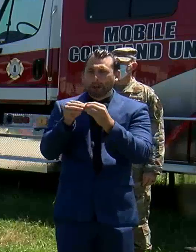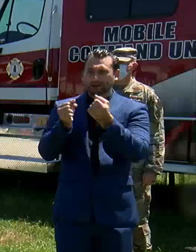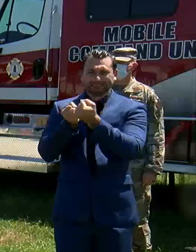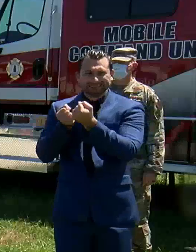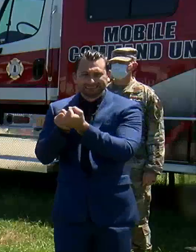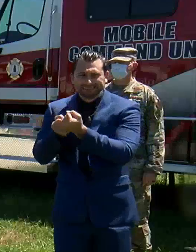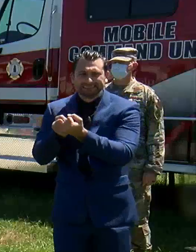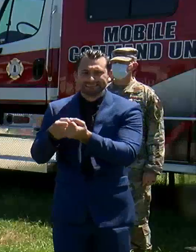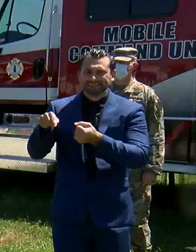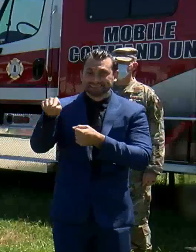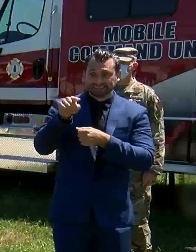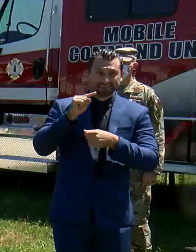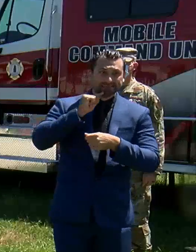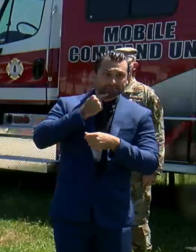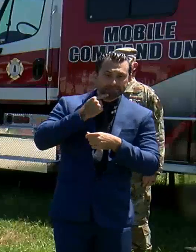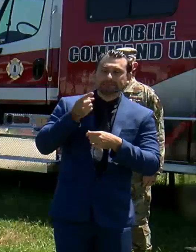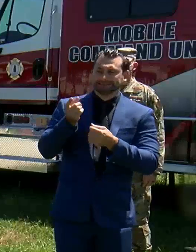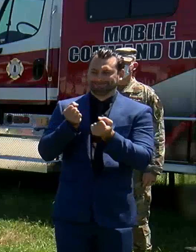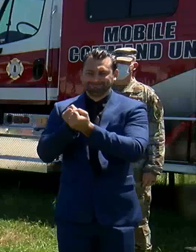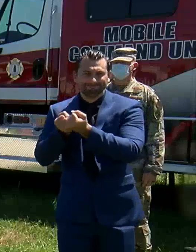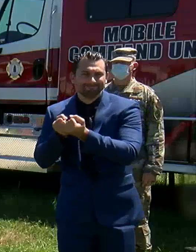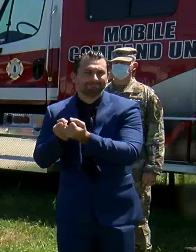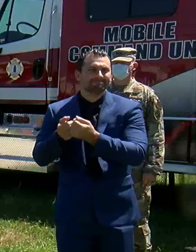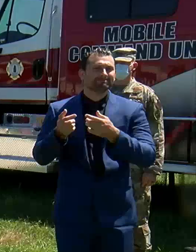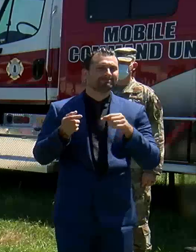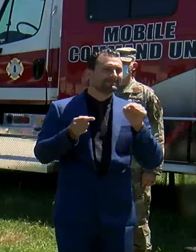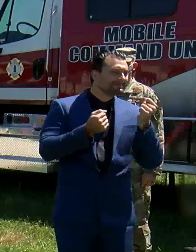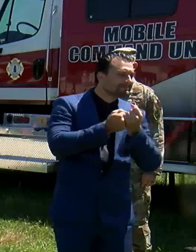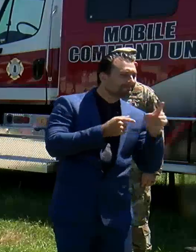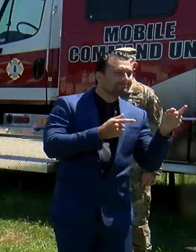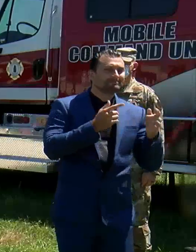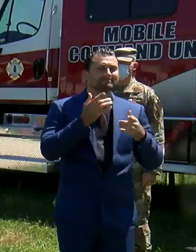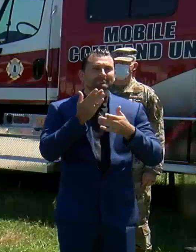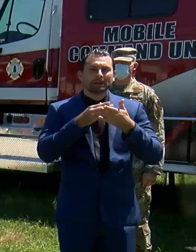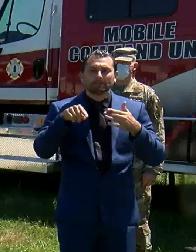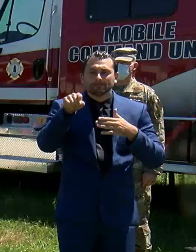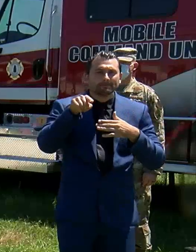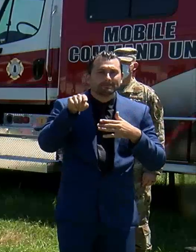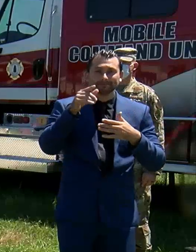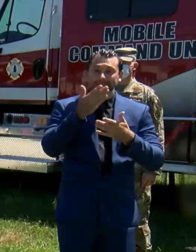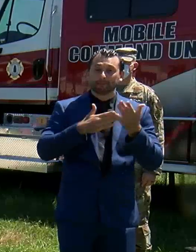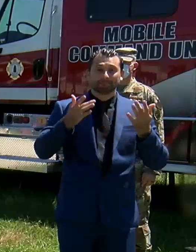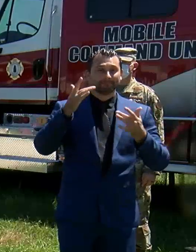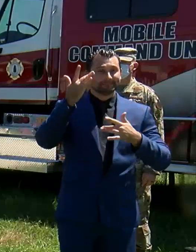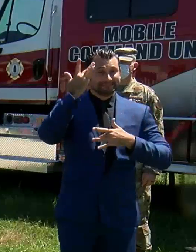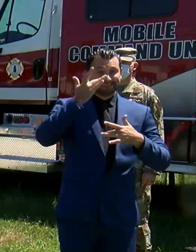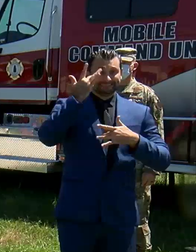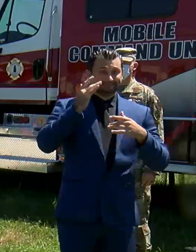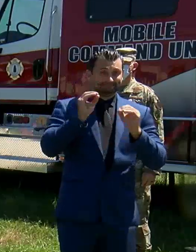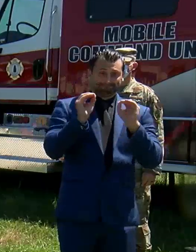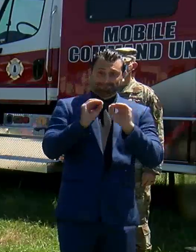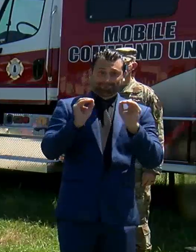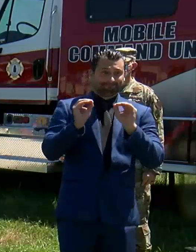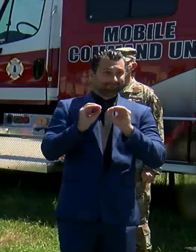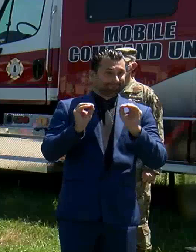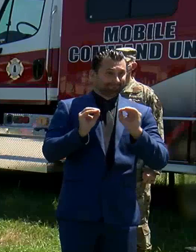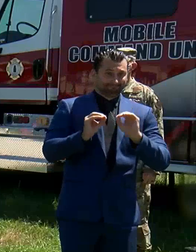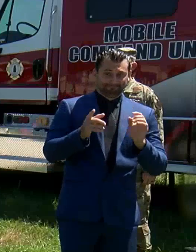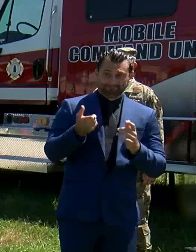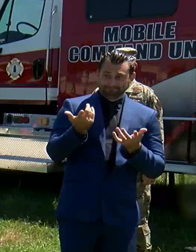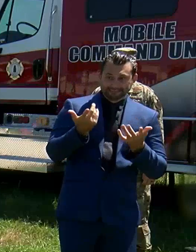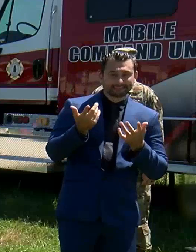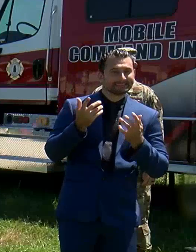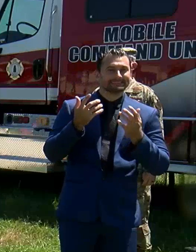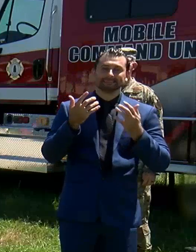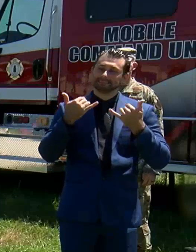The very beginning of this, we had very stringent restrictions, didn't allow visitors into the long-term care facility, and had a lot of screening that